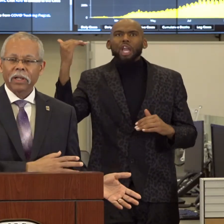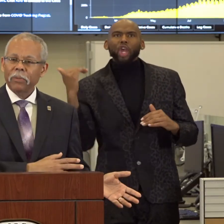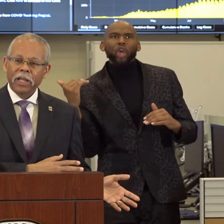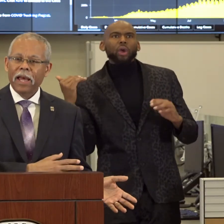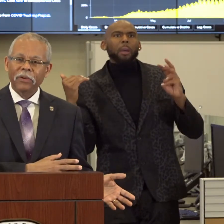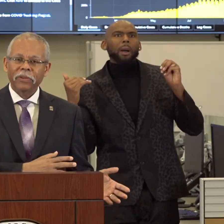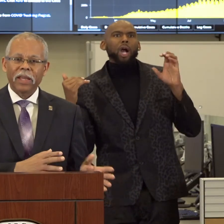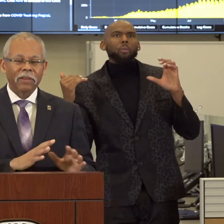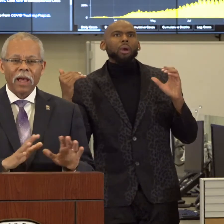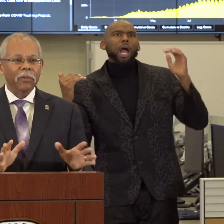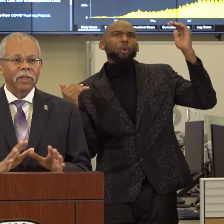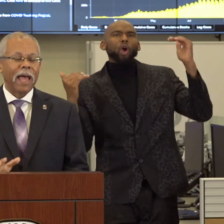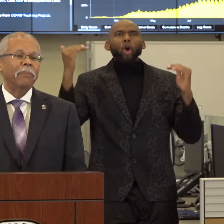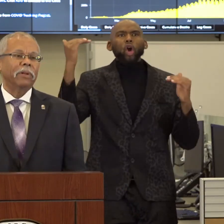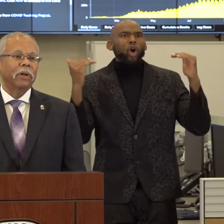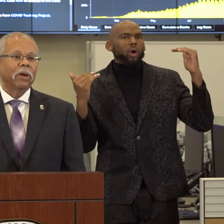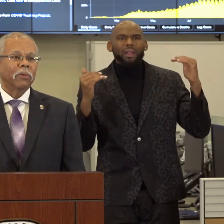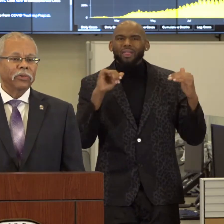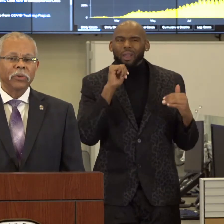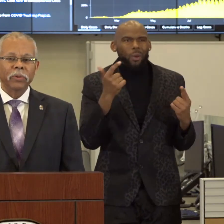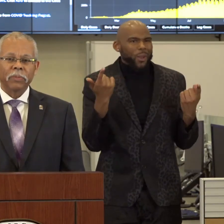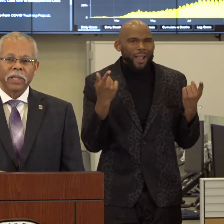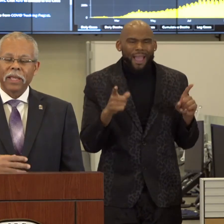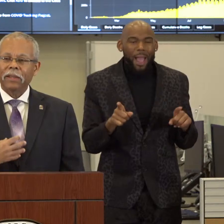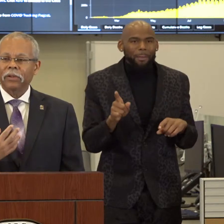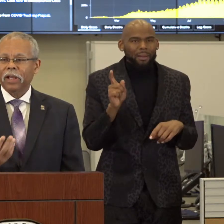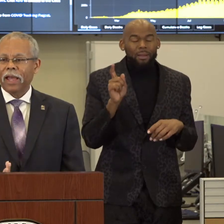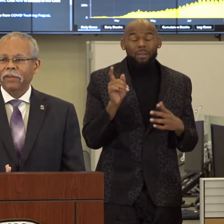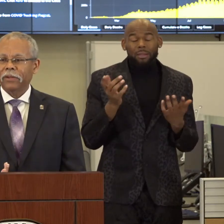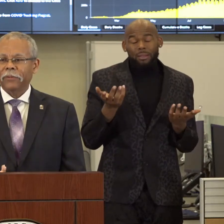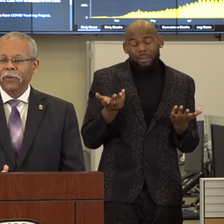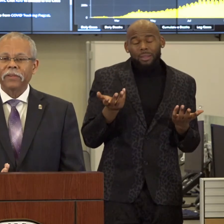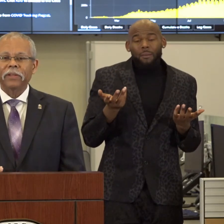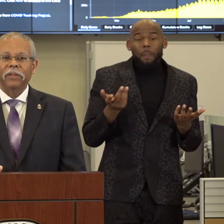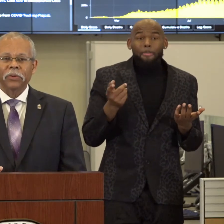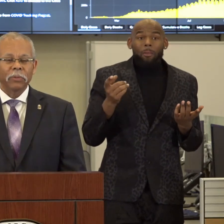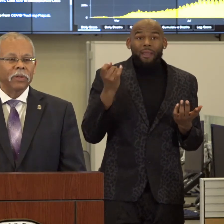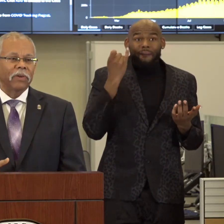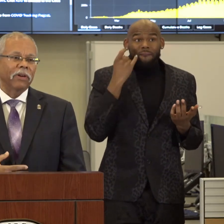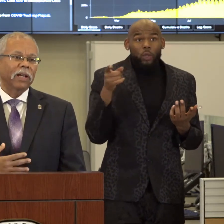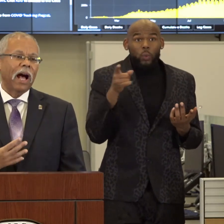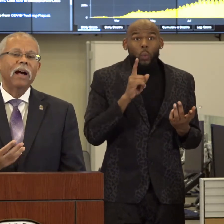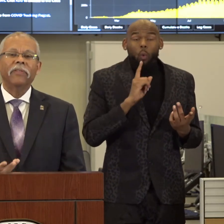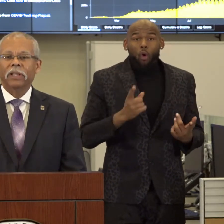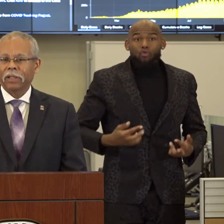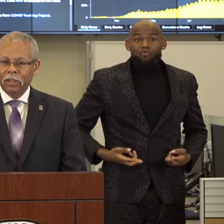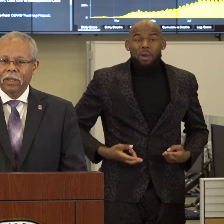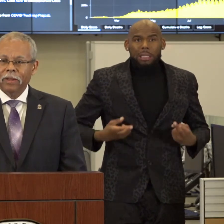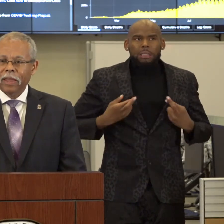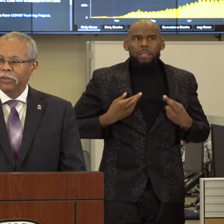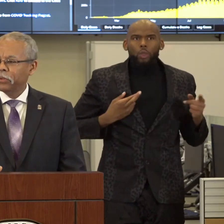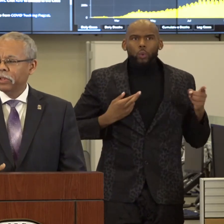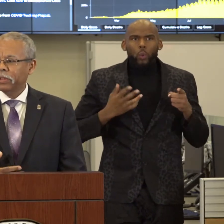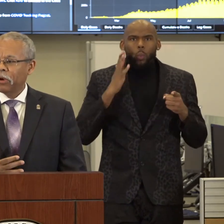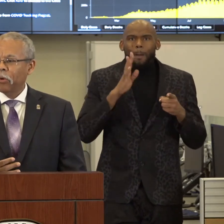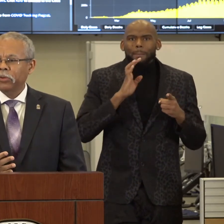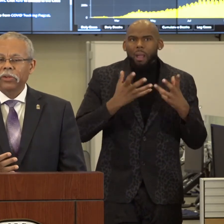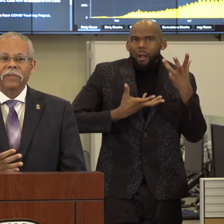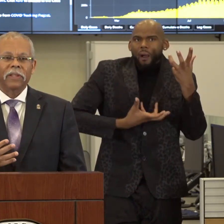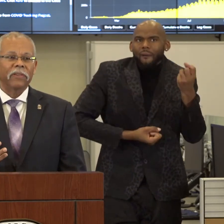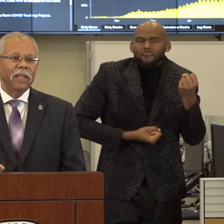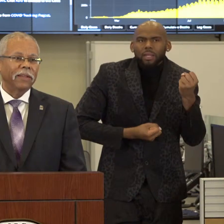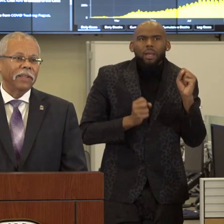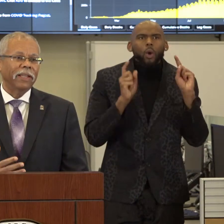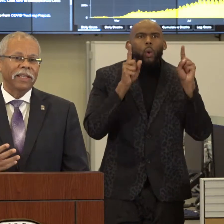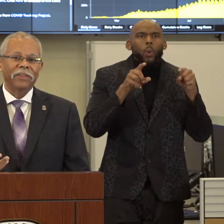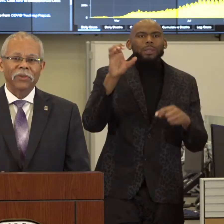and Montgomery County was there. That wouldn't happen. What you would be as a resident, you would be very confident that you could go to